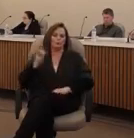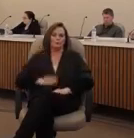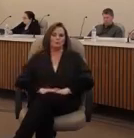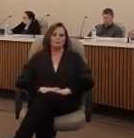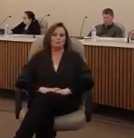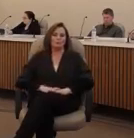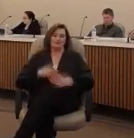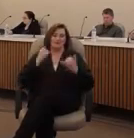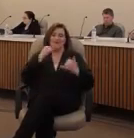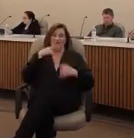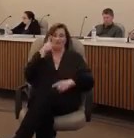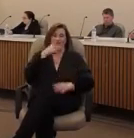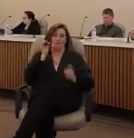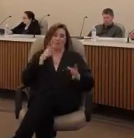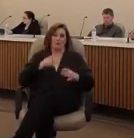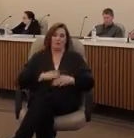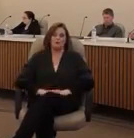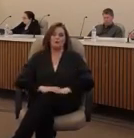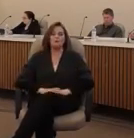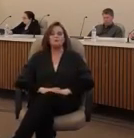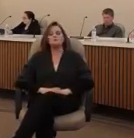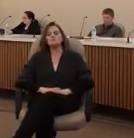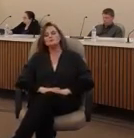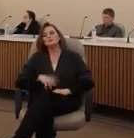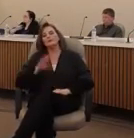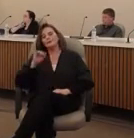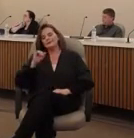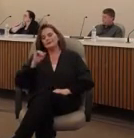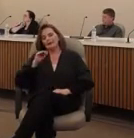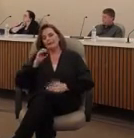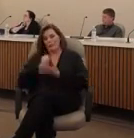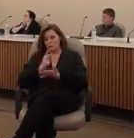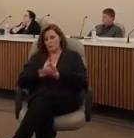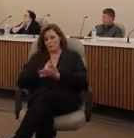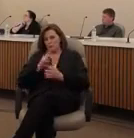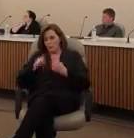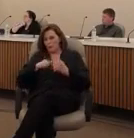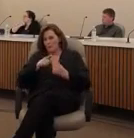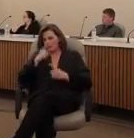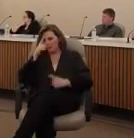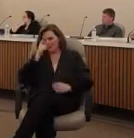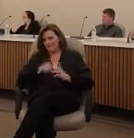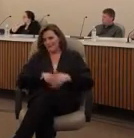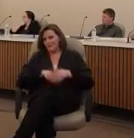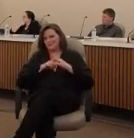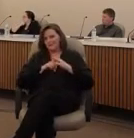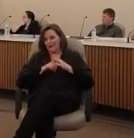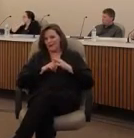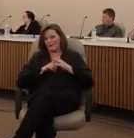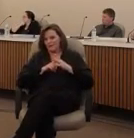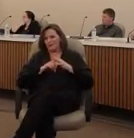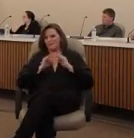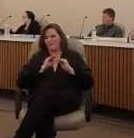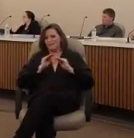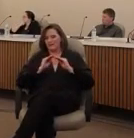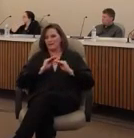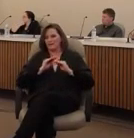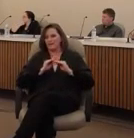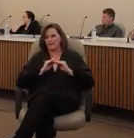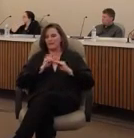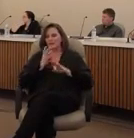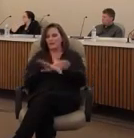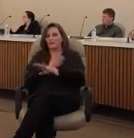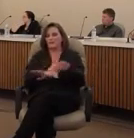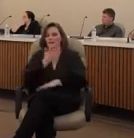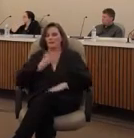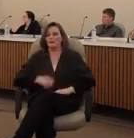it's approved, when do you think they would start demolishing this? And I'm assuming that there's a contract to sell this property? And